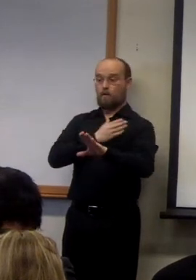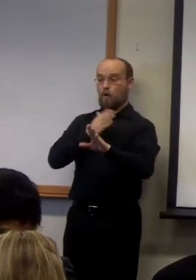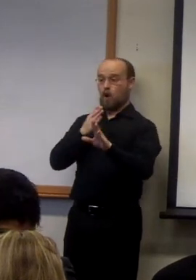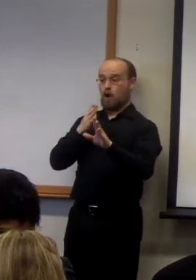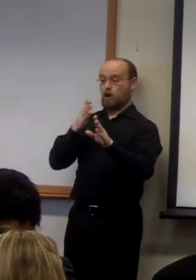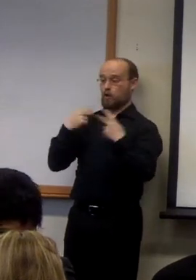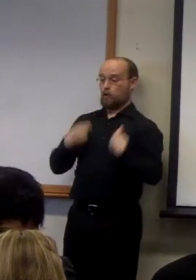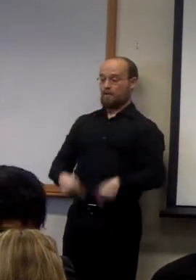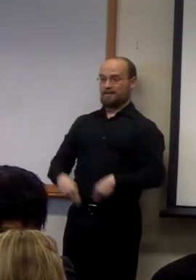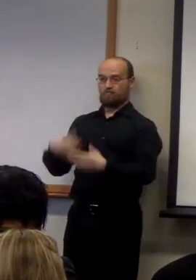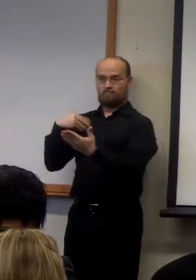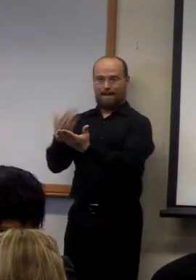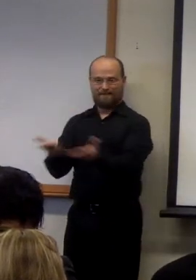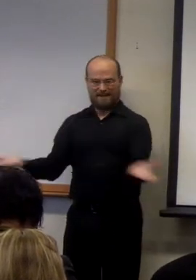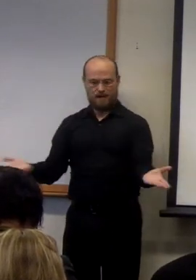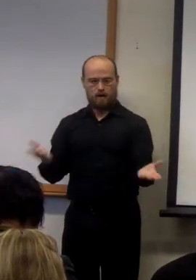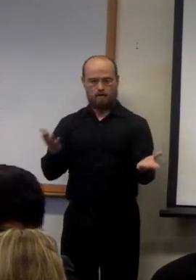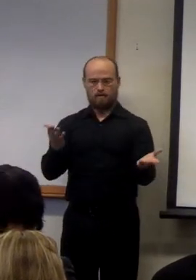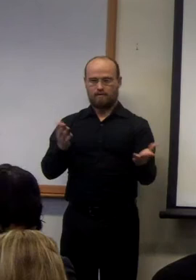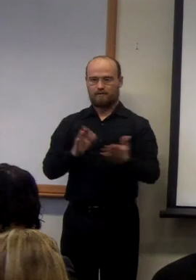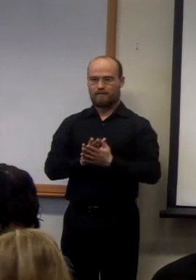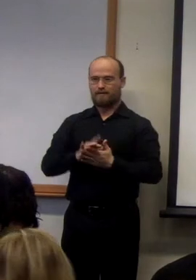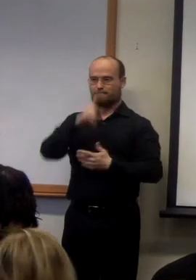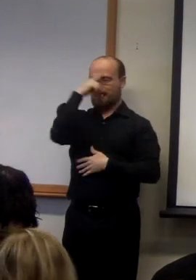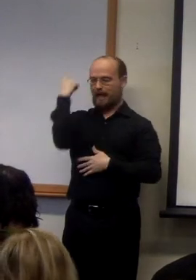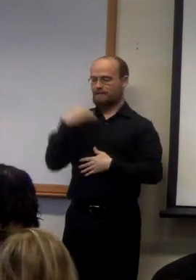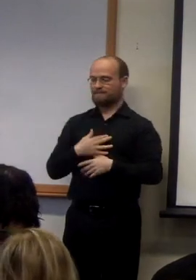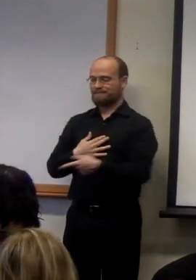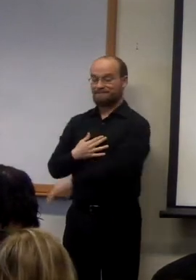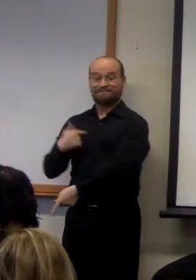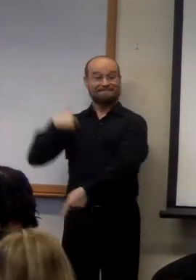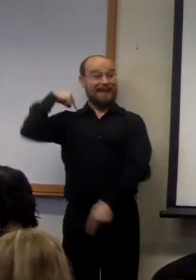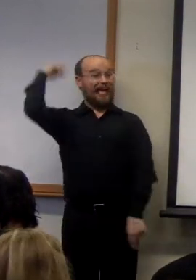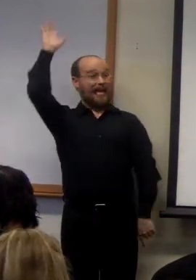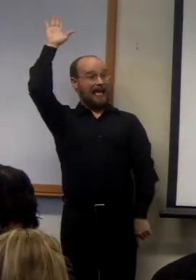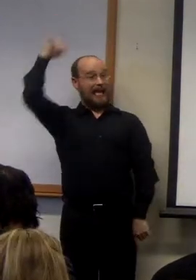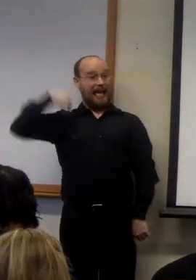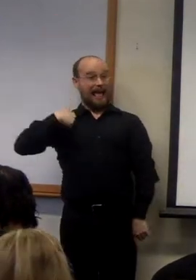planet, right? So what makes me black? I do.